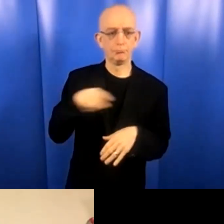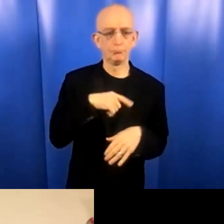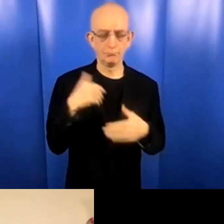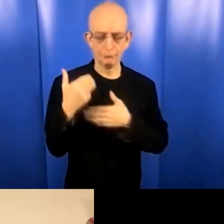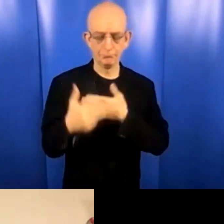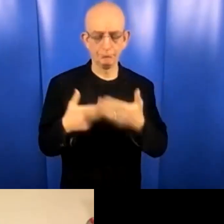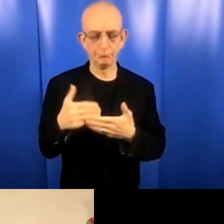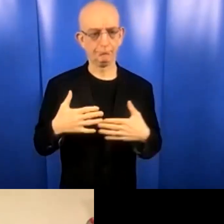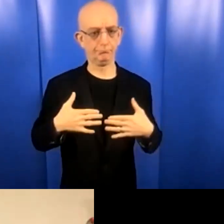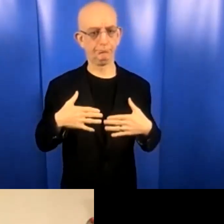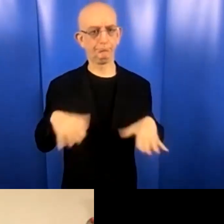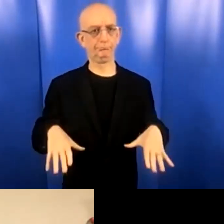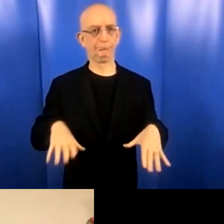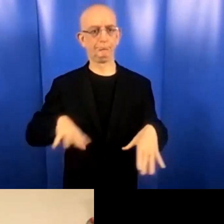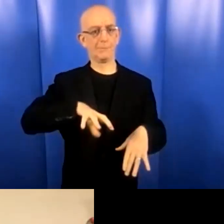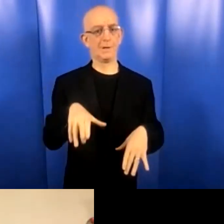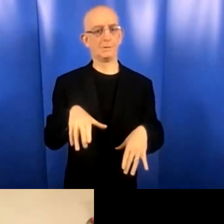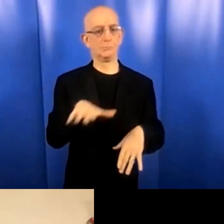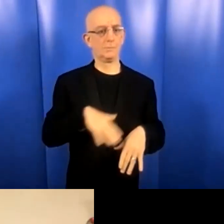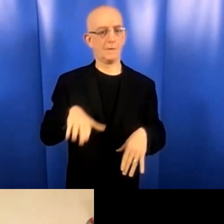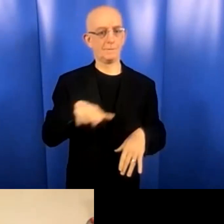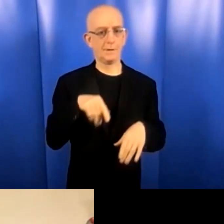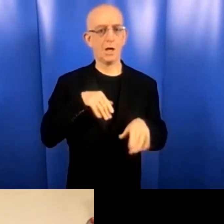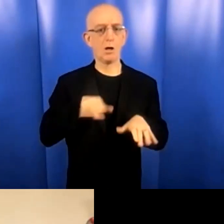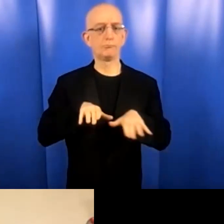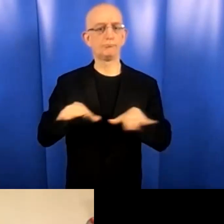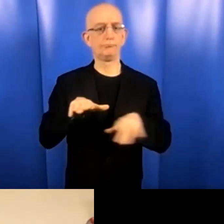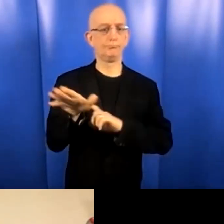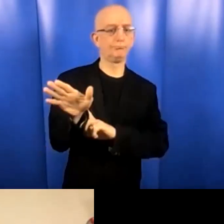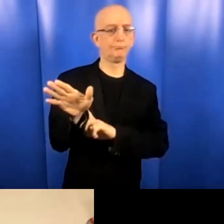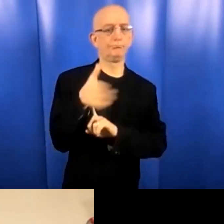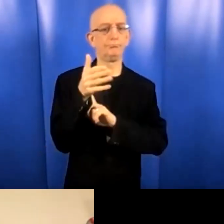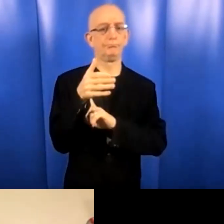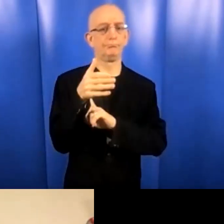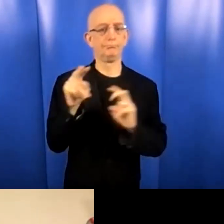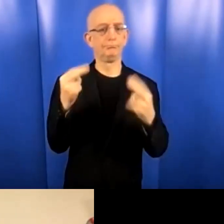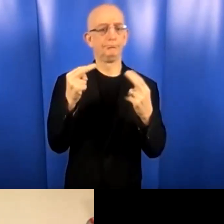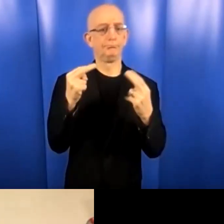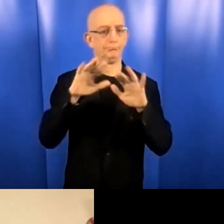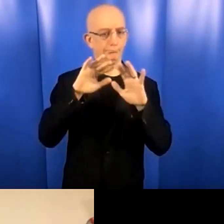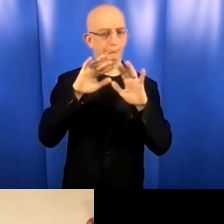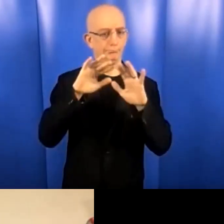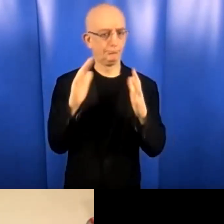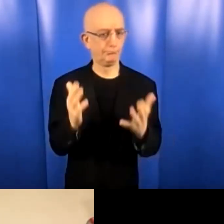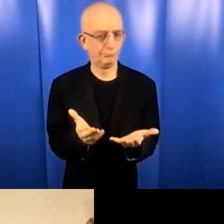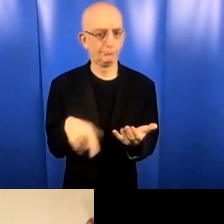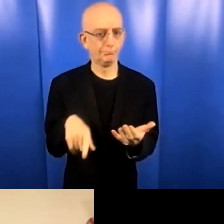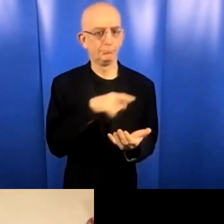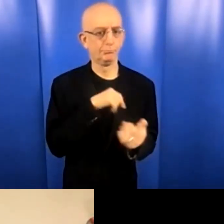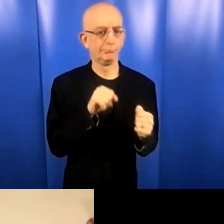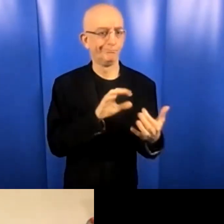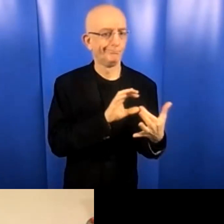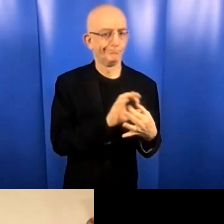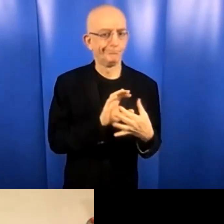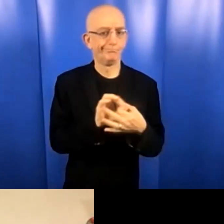build allies and networks within the different constituency. And for that, we have been continuously being very loud and proud.